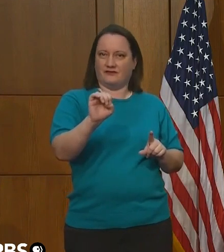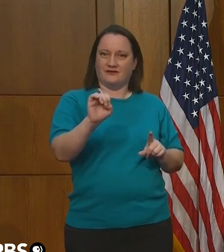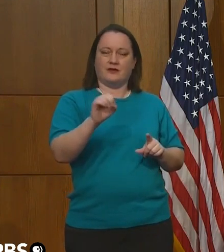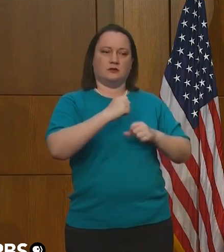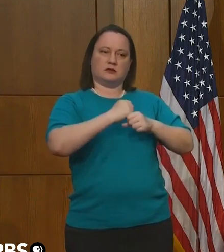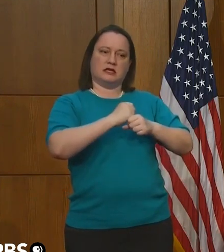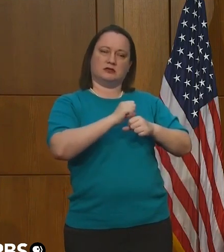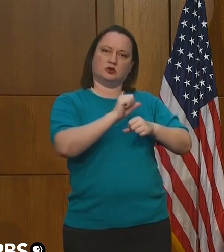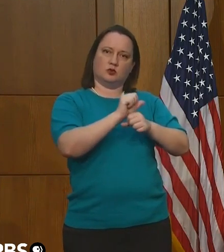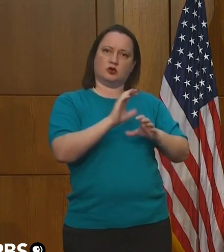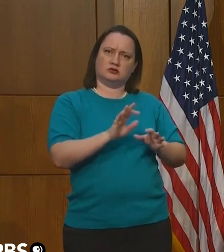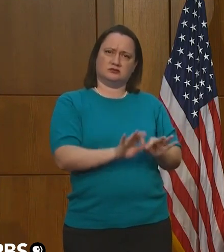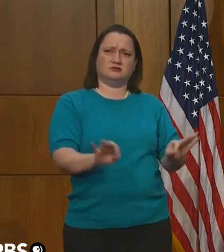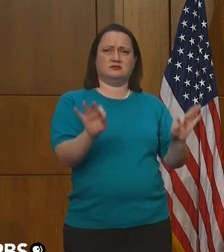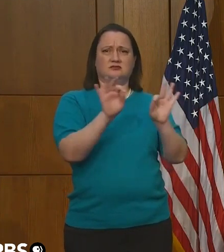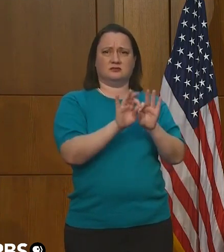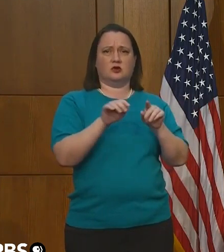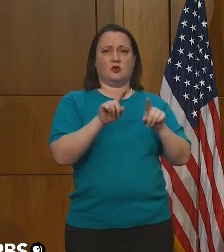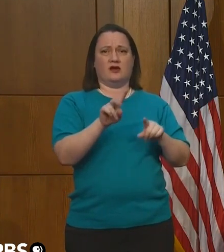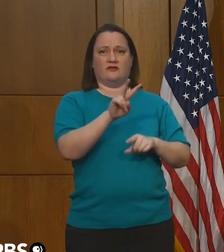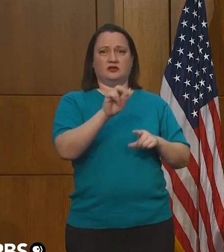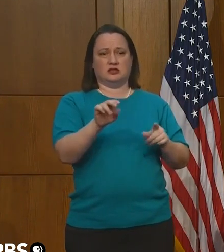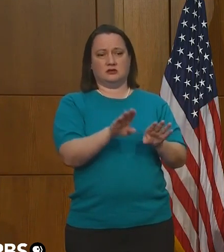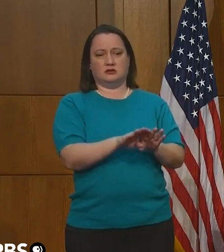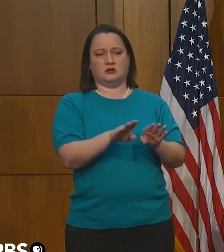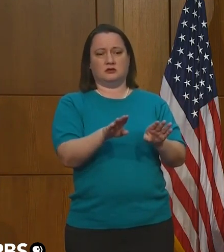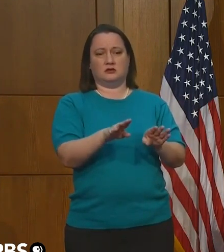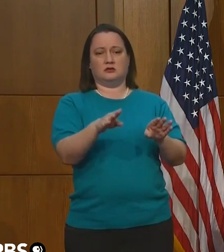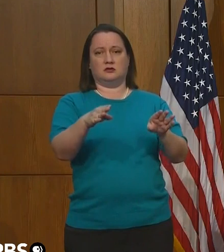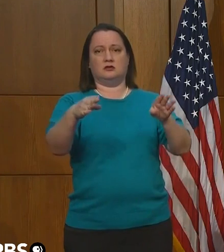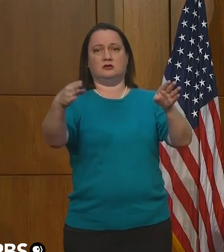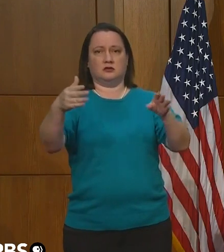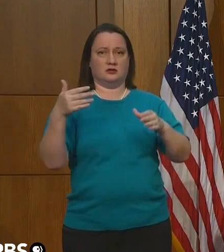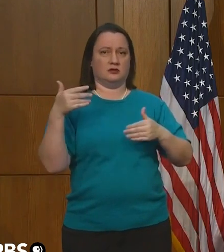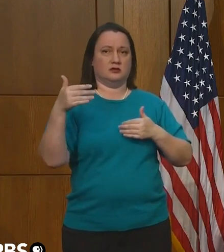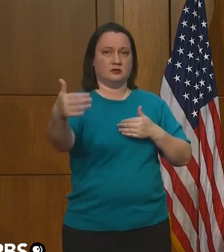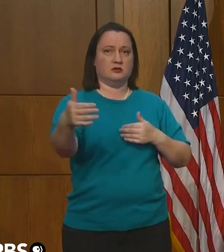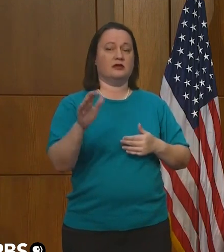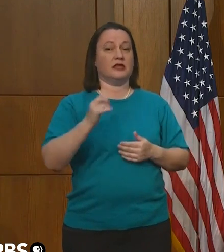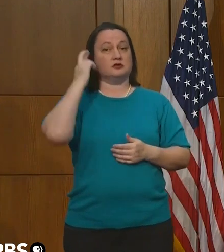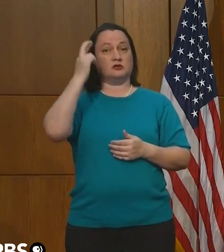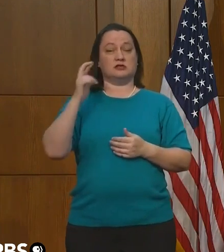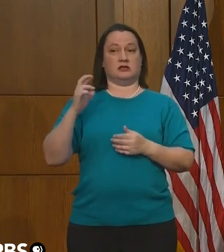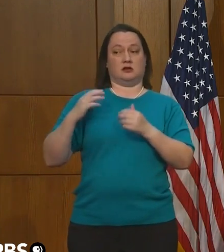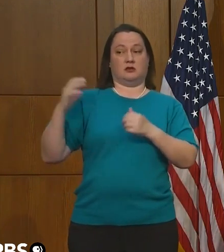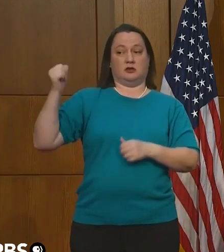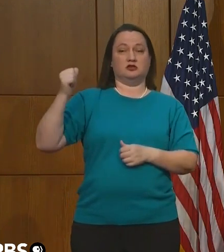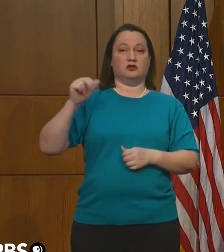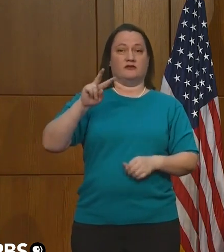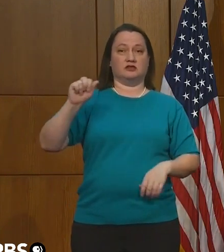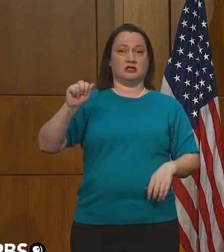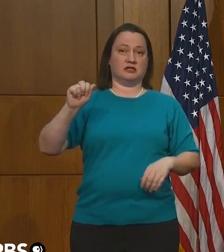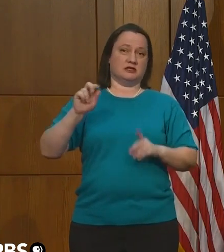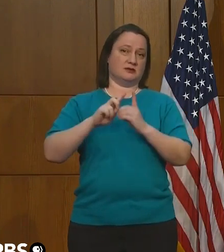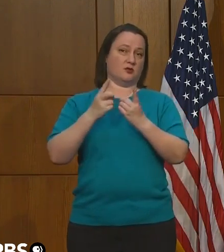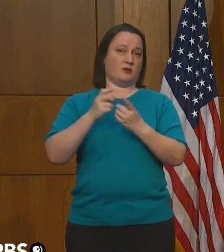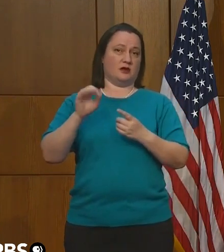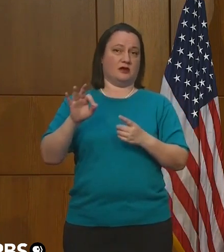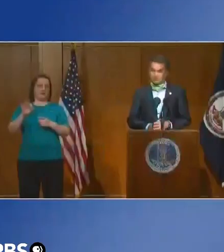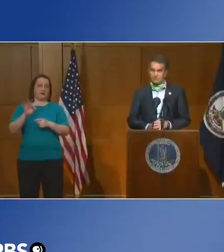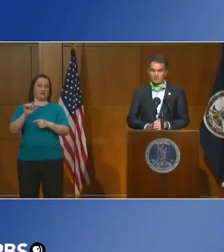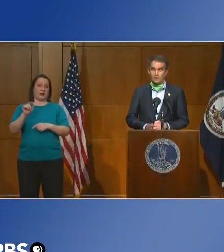critical as Virginia moves forward. That's why the Commissioner of the Virginia Department of Labor and Industry will draft